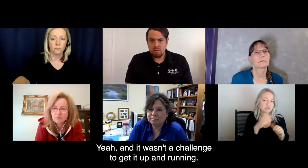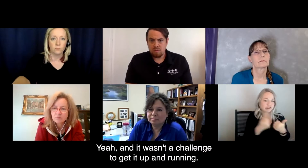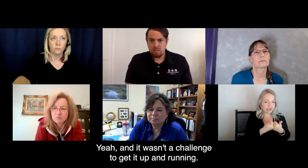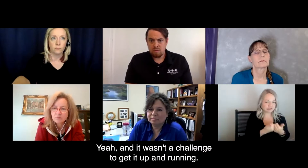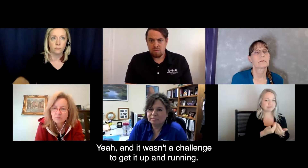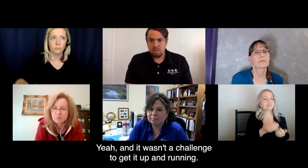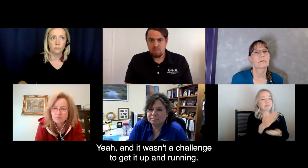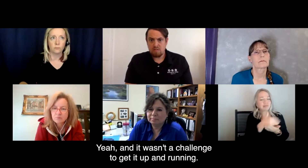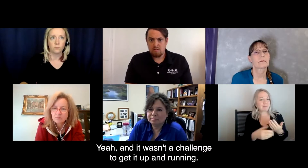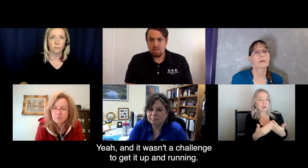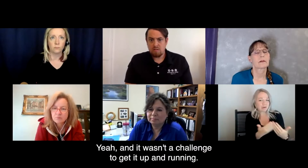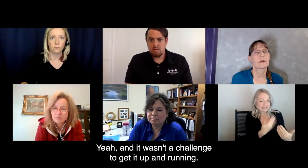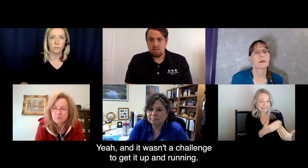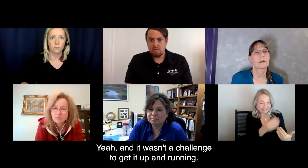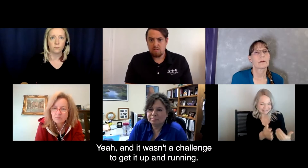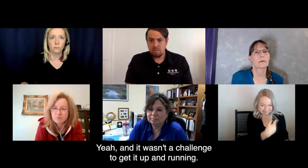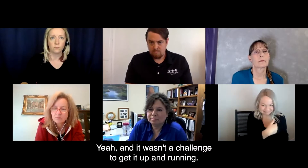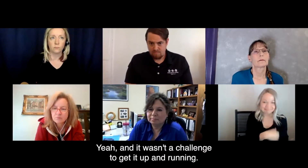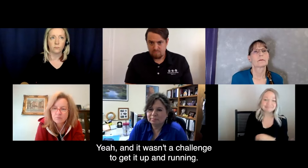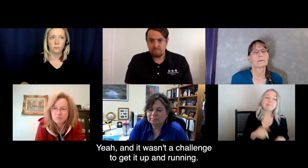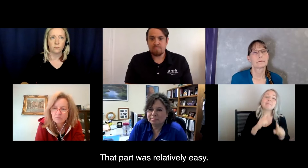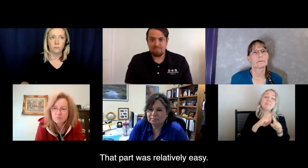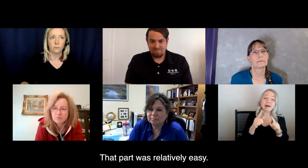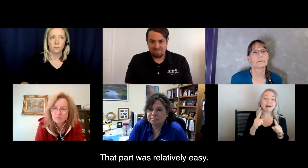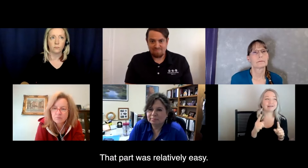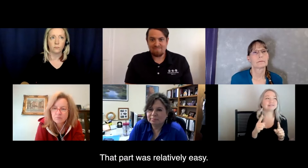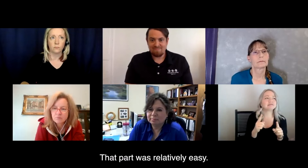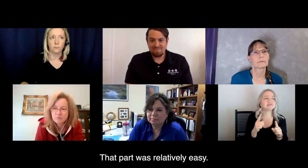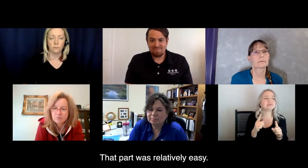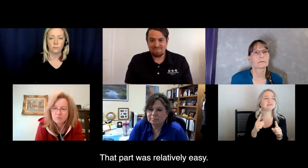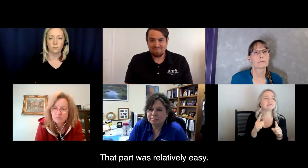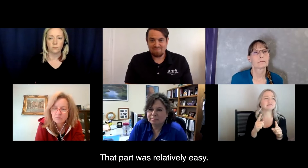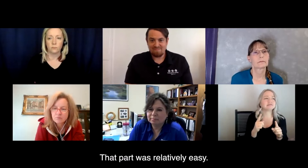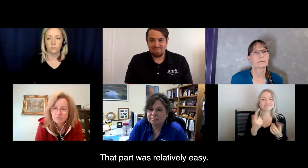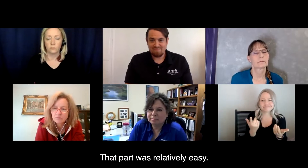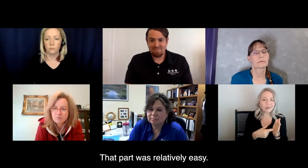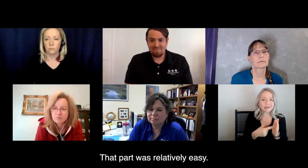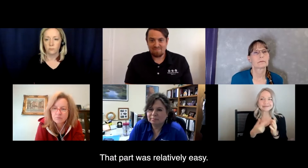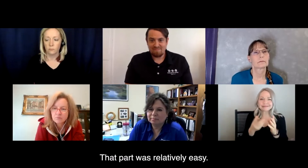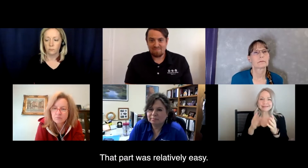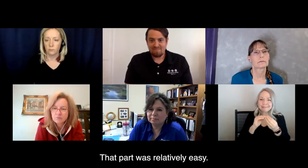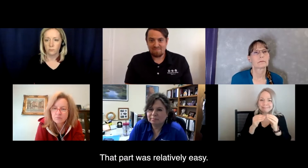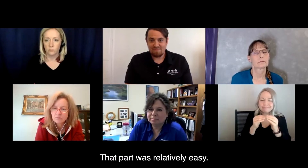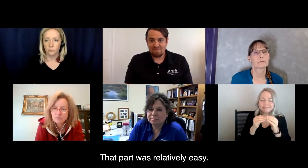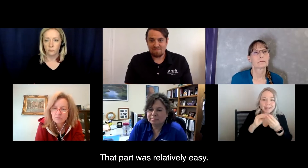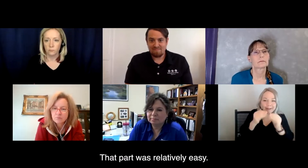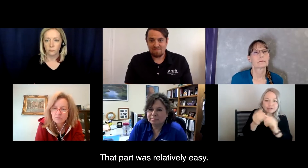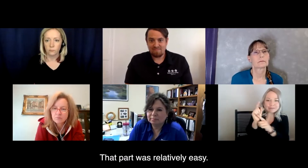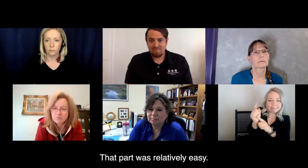Yeah, it wasn't a challenge to get it up and running. That part was relatively easy.